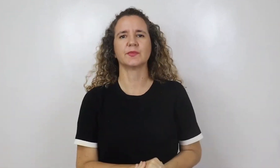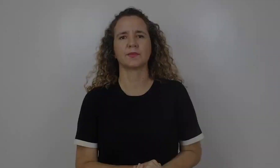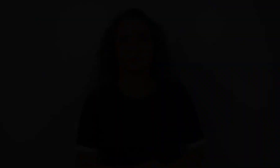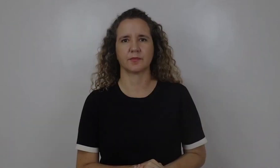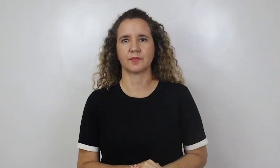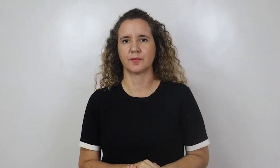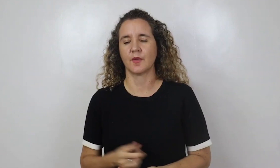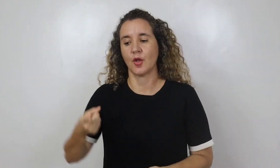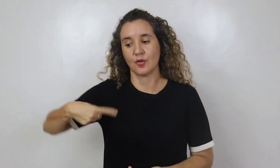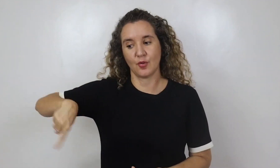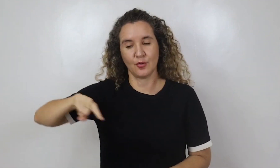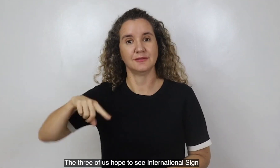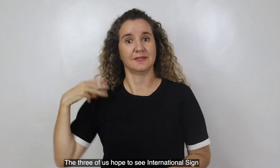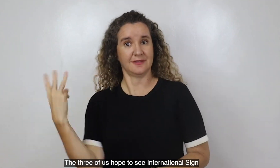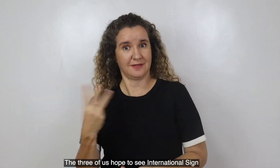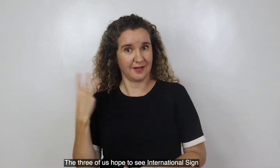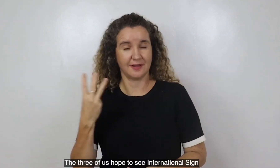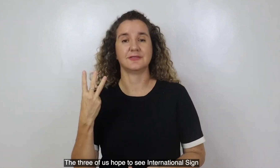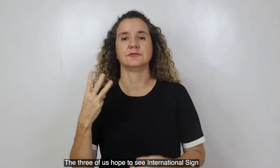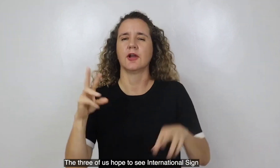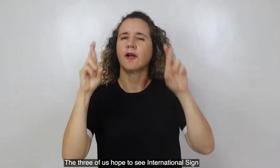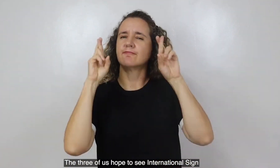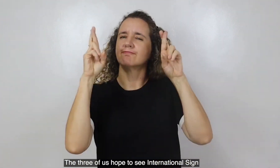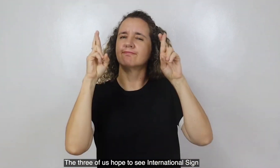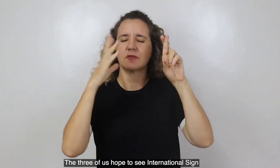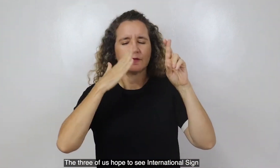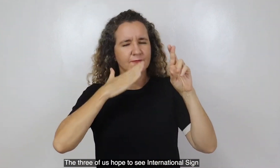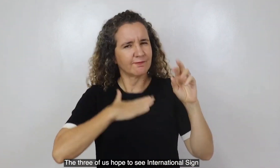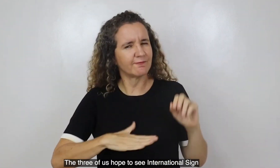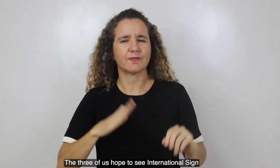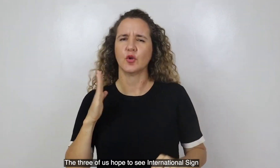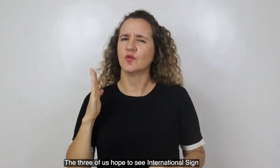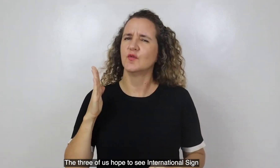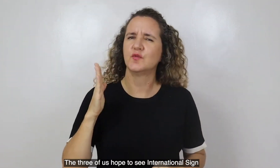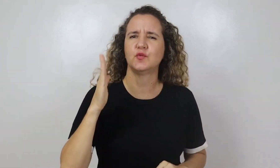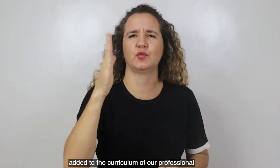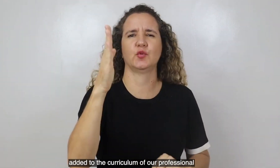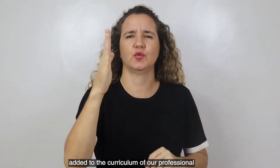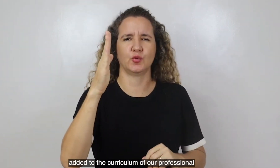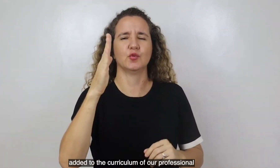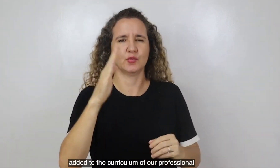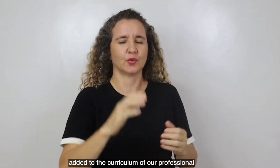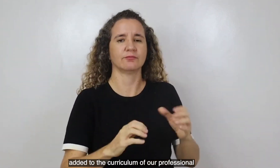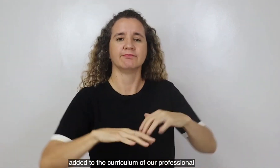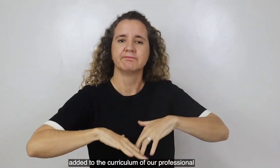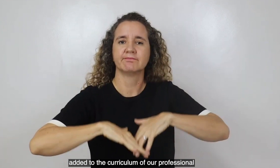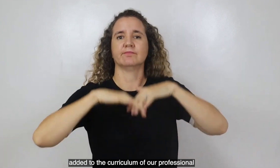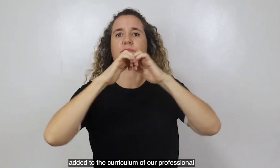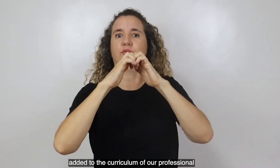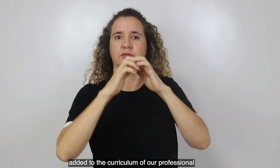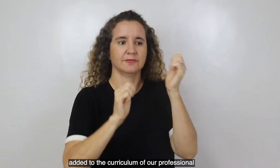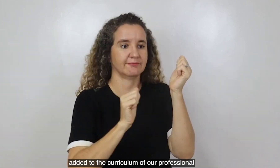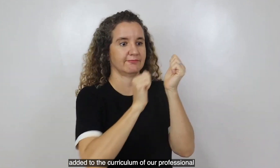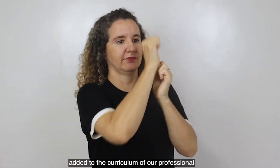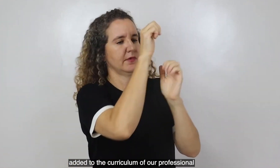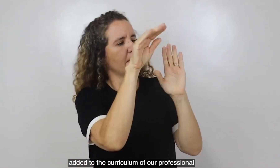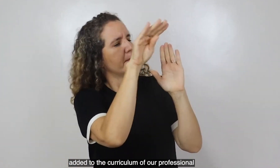The three of us hope to see International Sign added to the curriculum of our professional interpreter and translator training